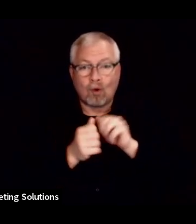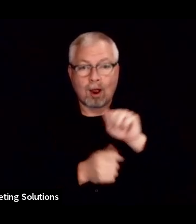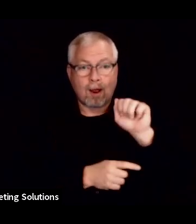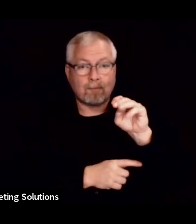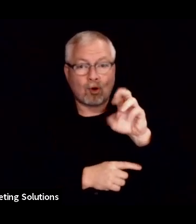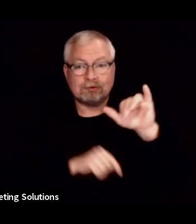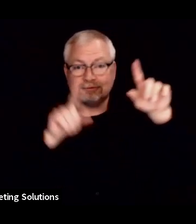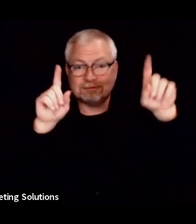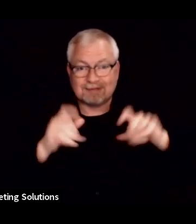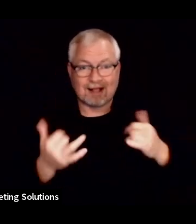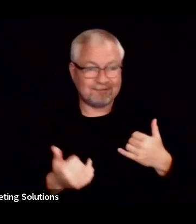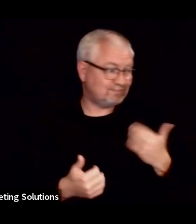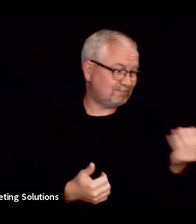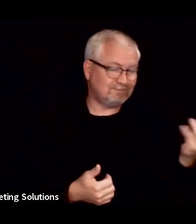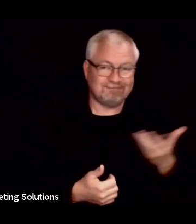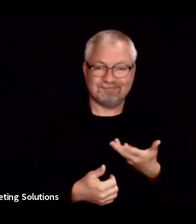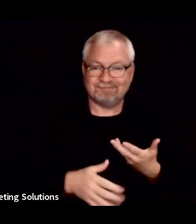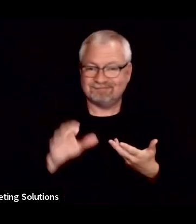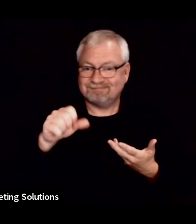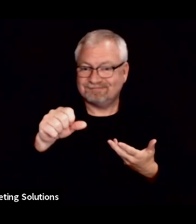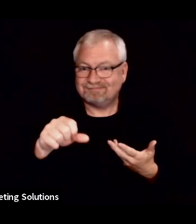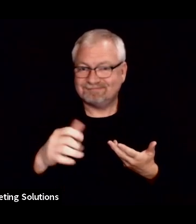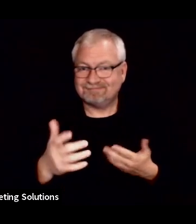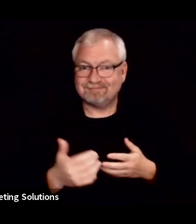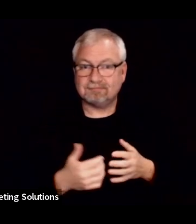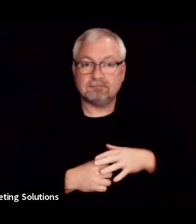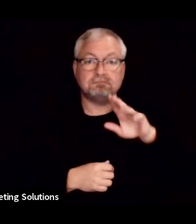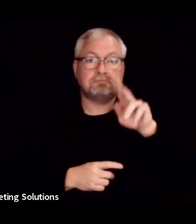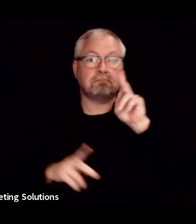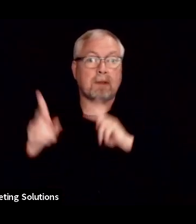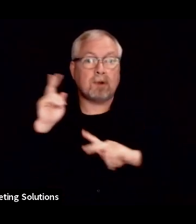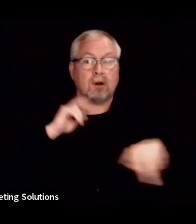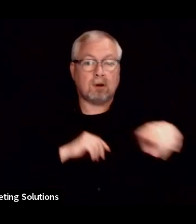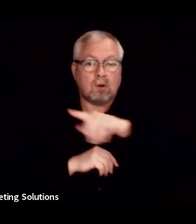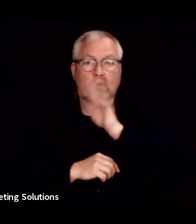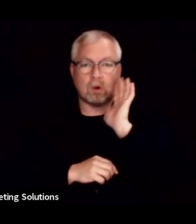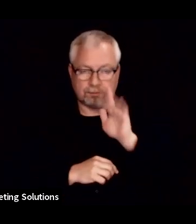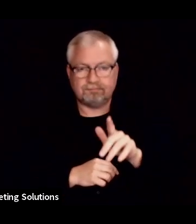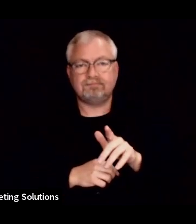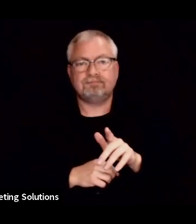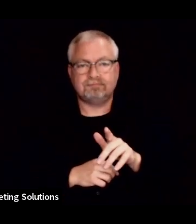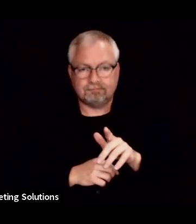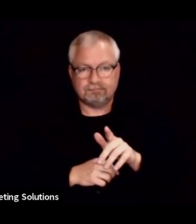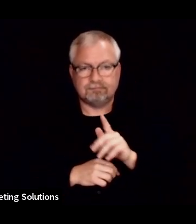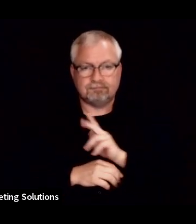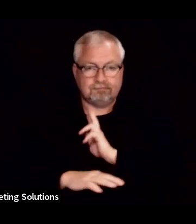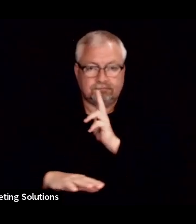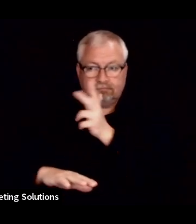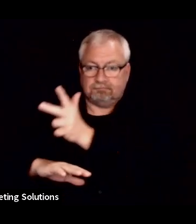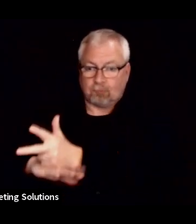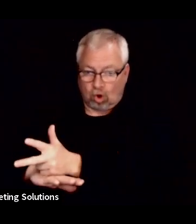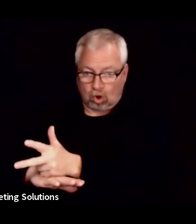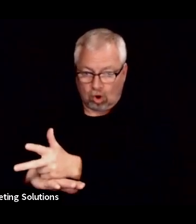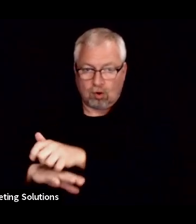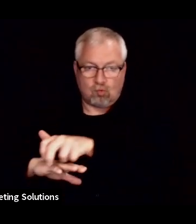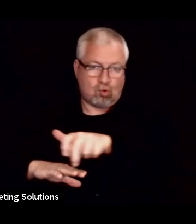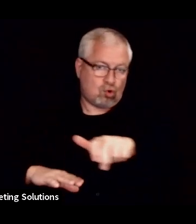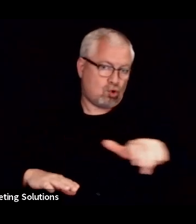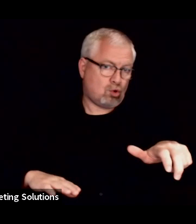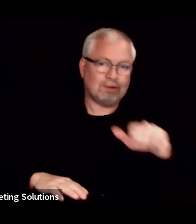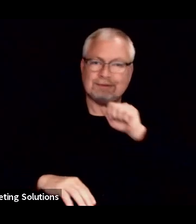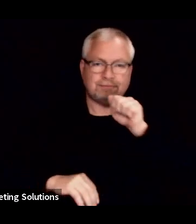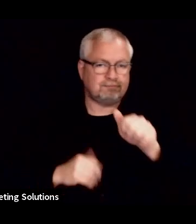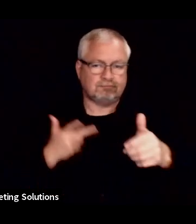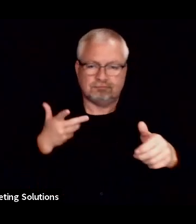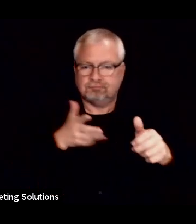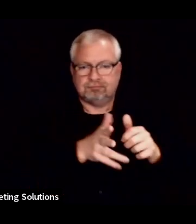testing, so people will need to park or walk up and go inside the buildings. And it's not